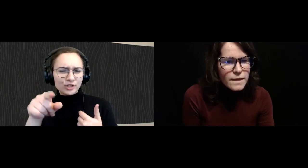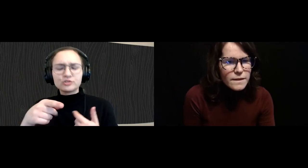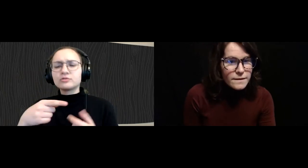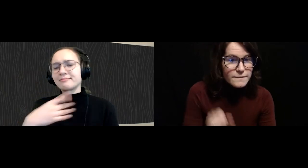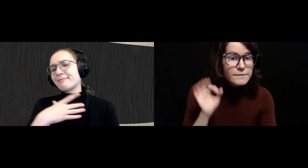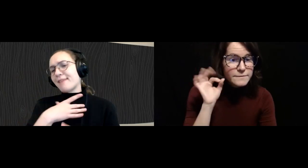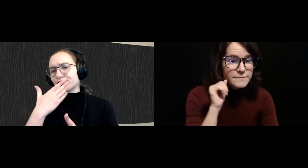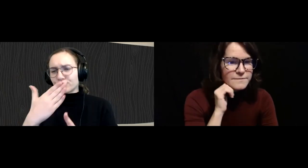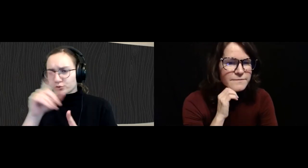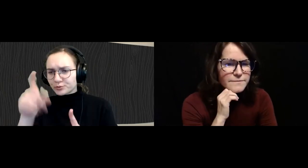Connie has a question.